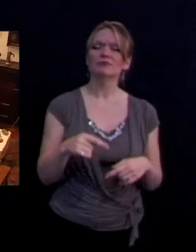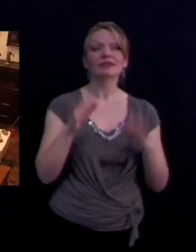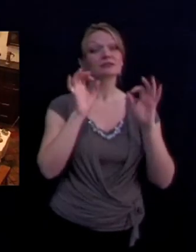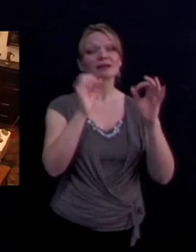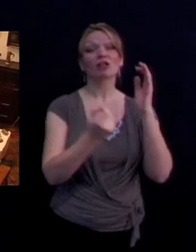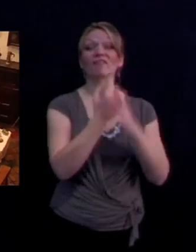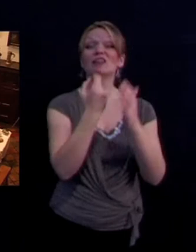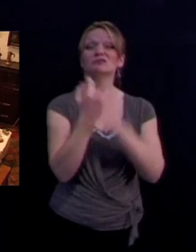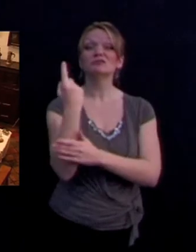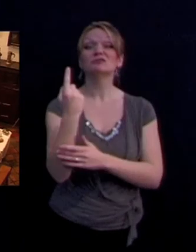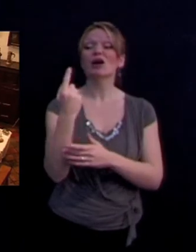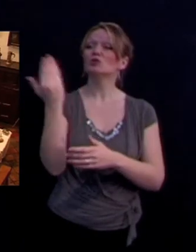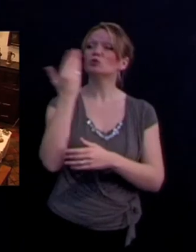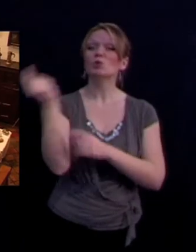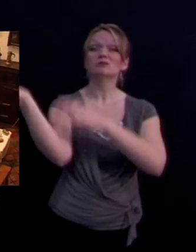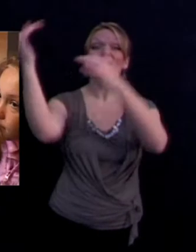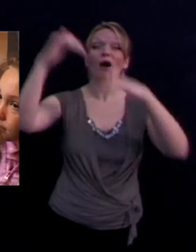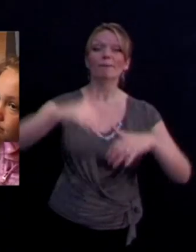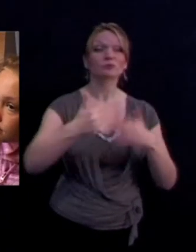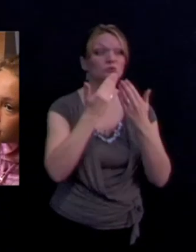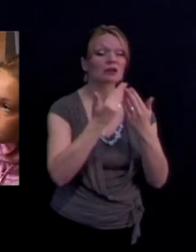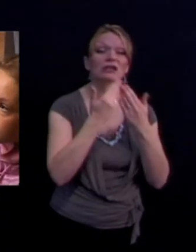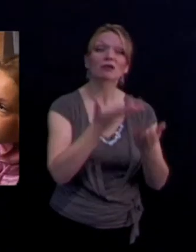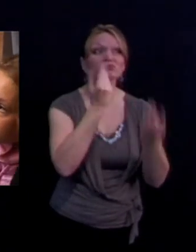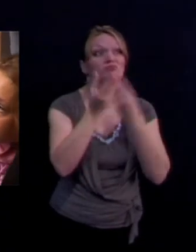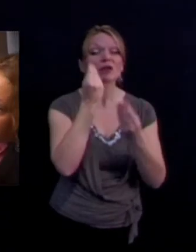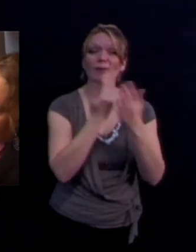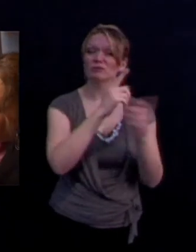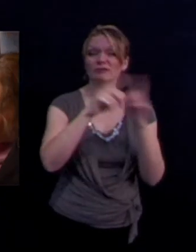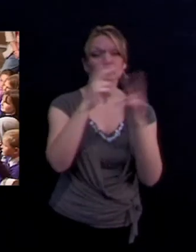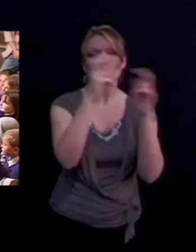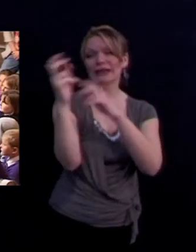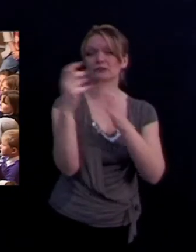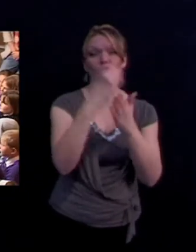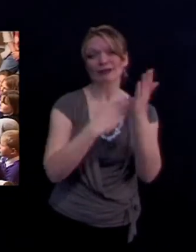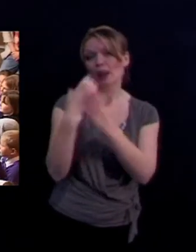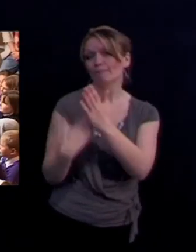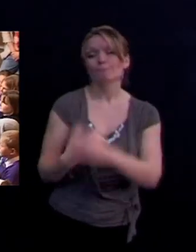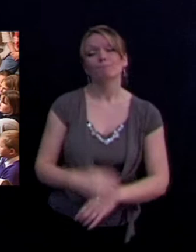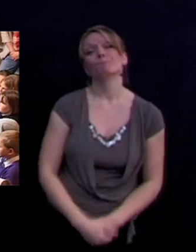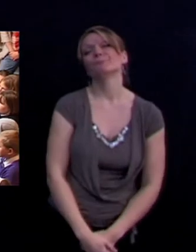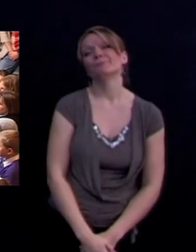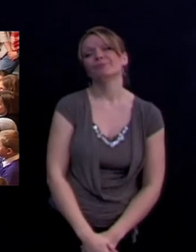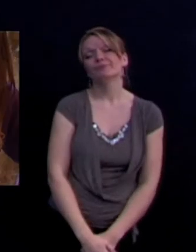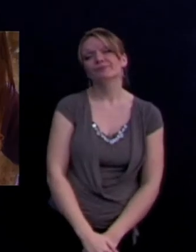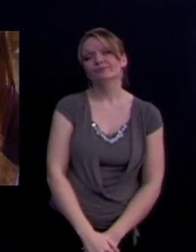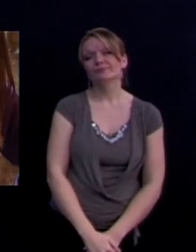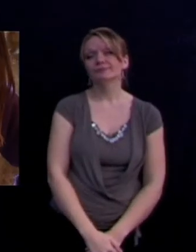events and schools come here to study all areas of the curriculum. This is my pot holder. I'm going to hang my pot.